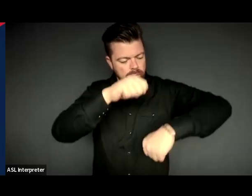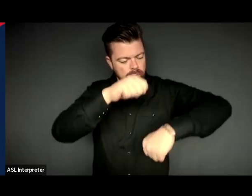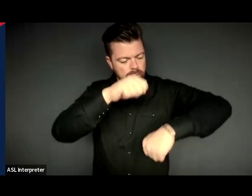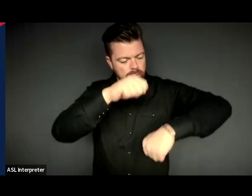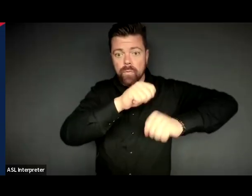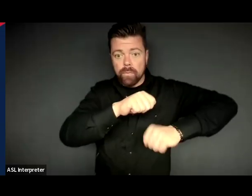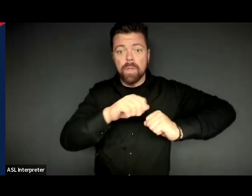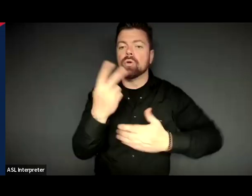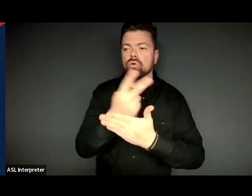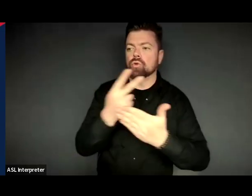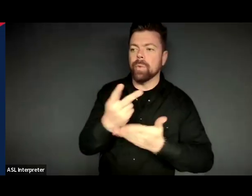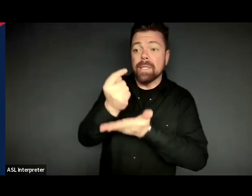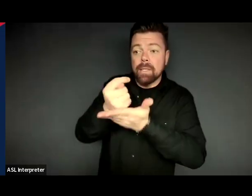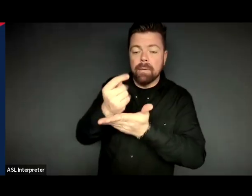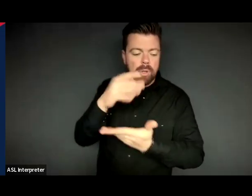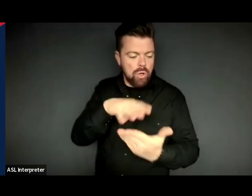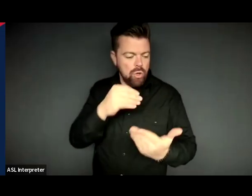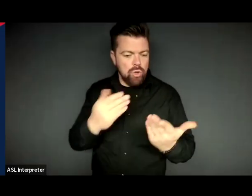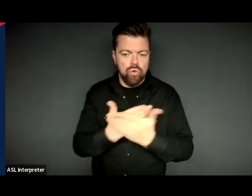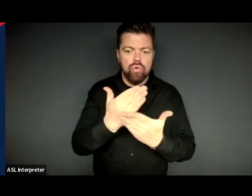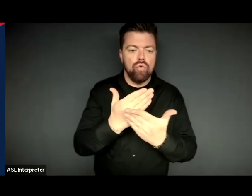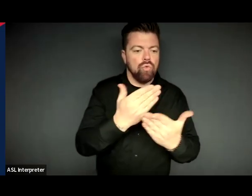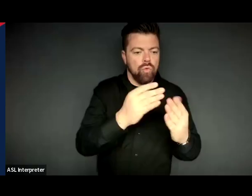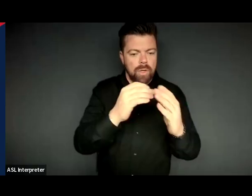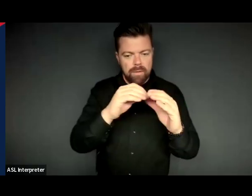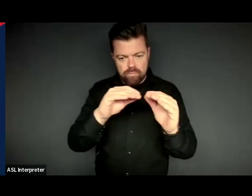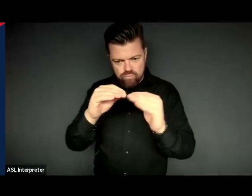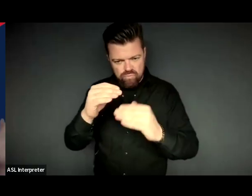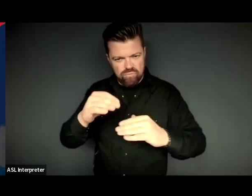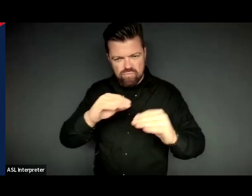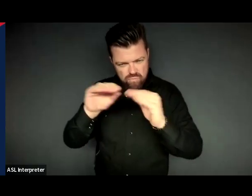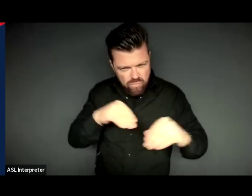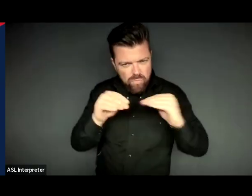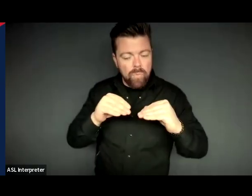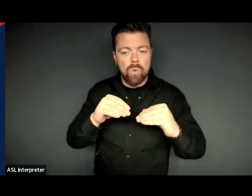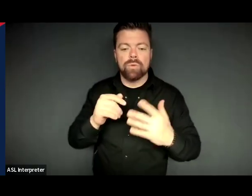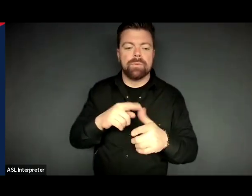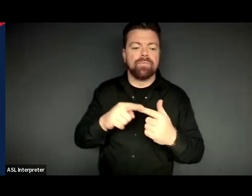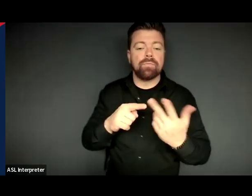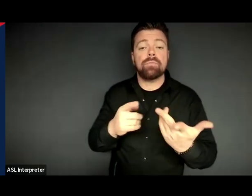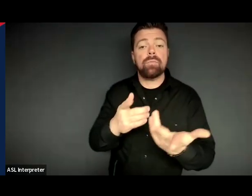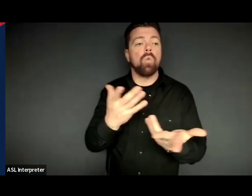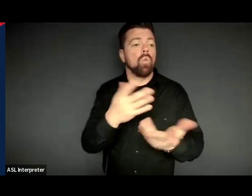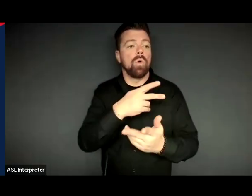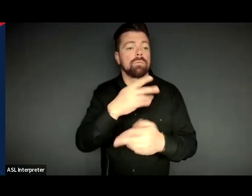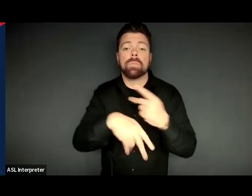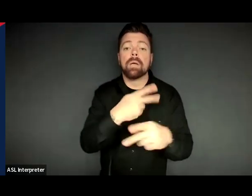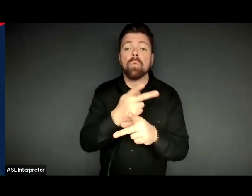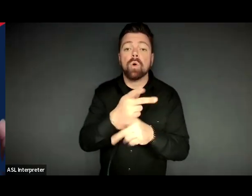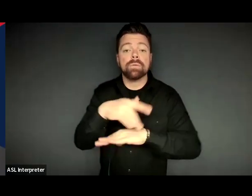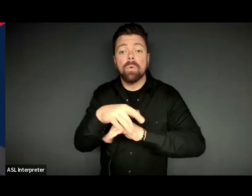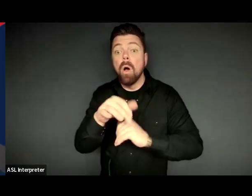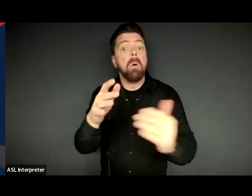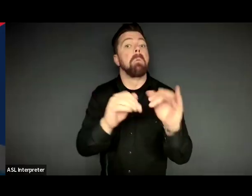of therapy to learn new range of motion exercises or get some techniques, see what products are available to you.